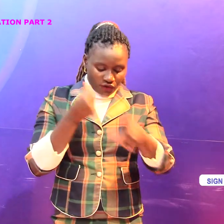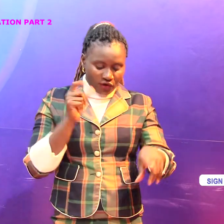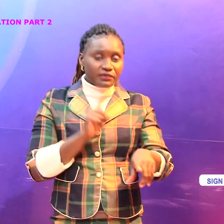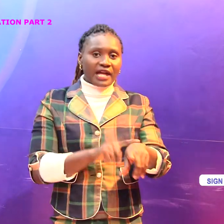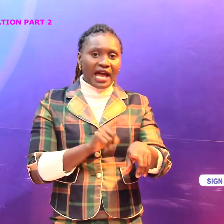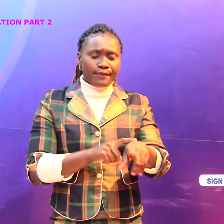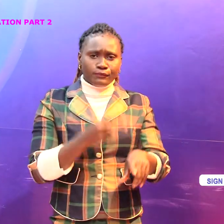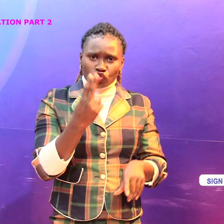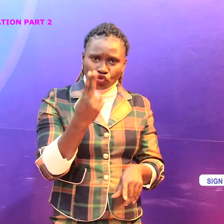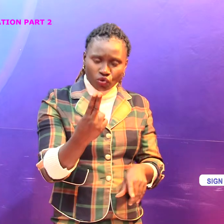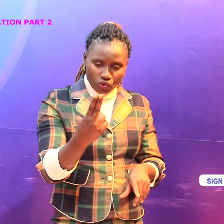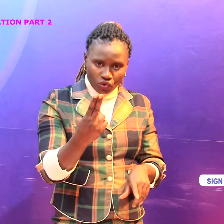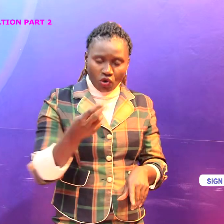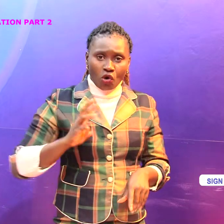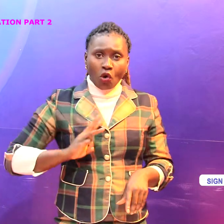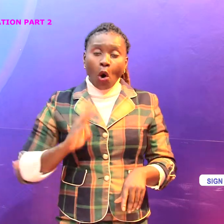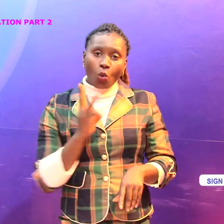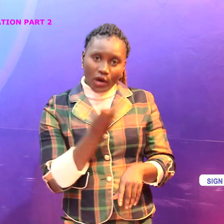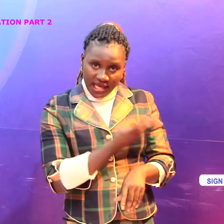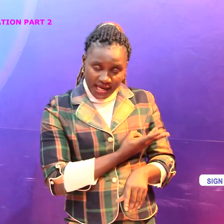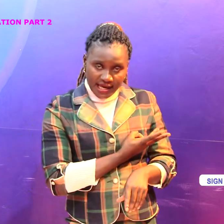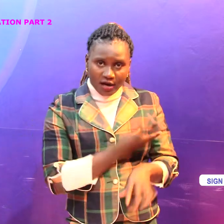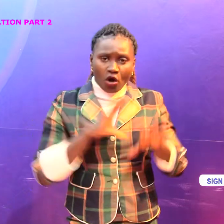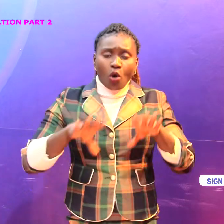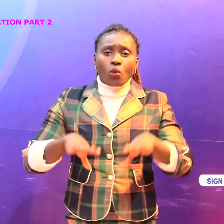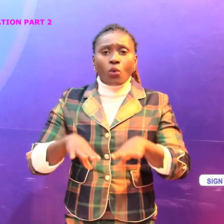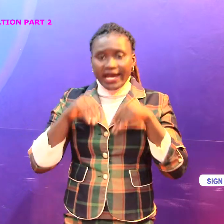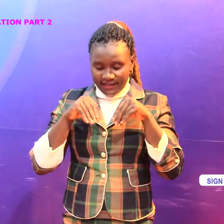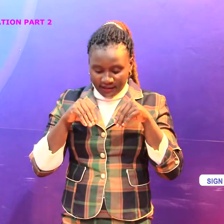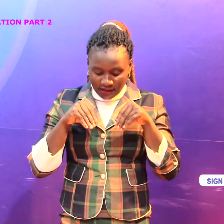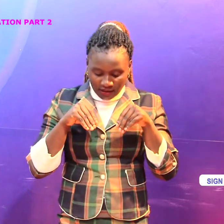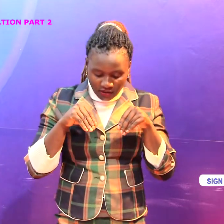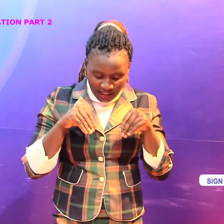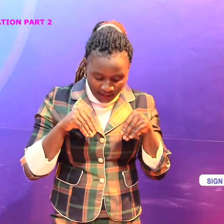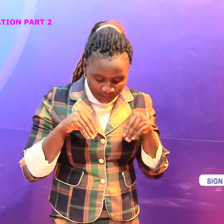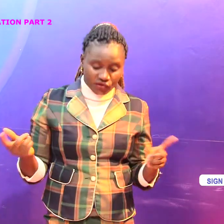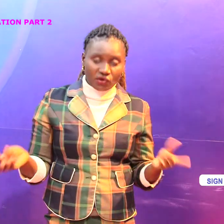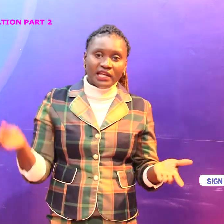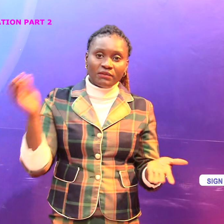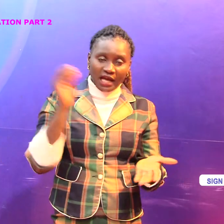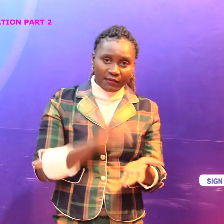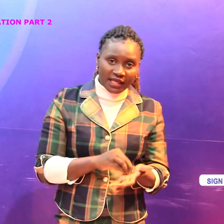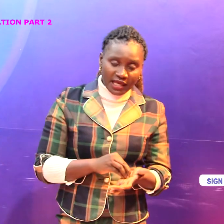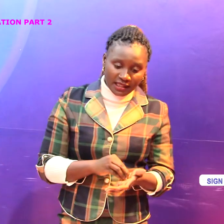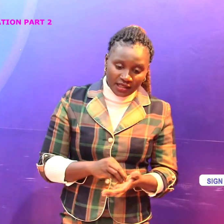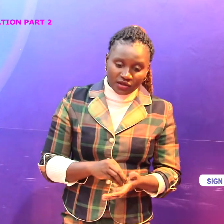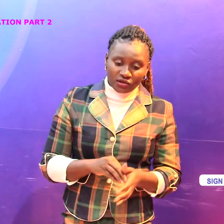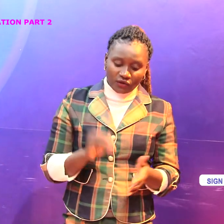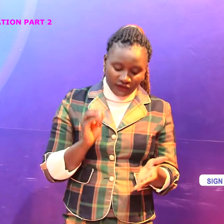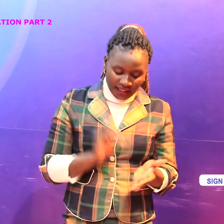from time to we wait. Okay. So let me come again. So for the last